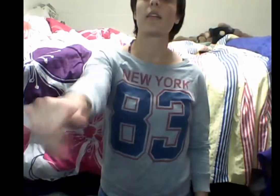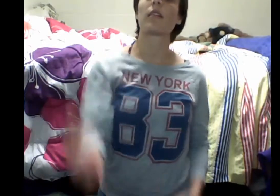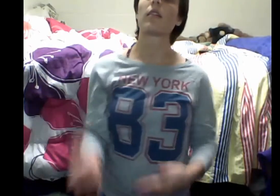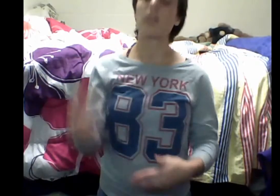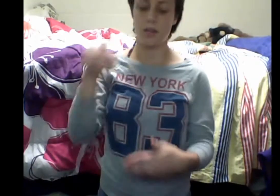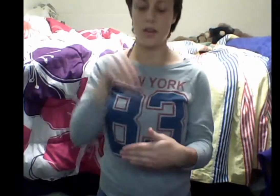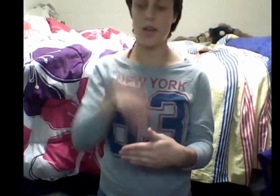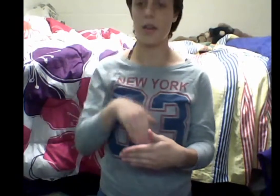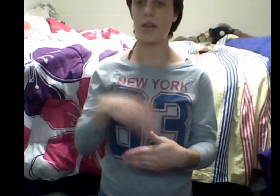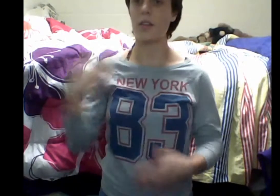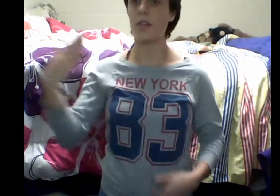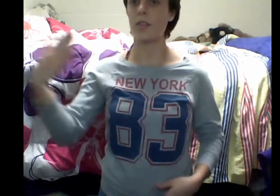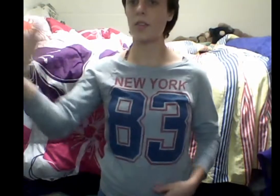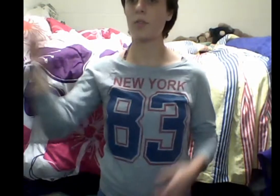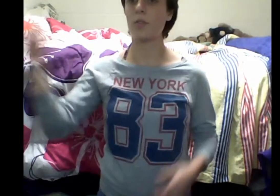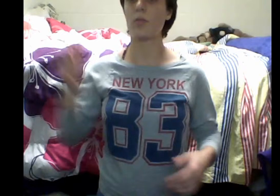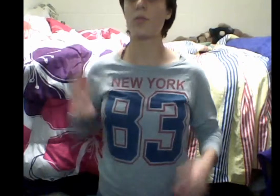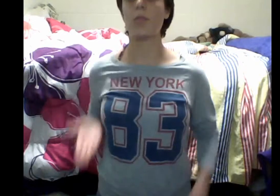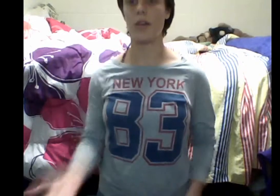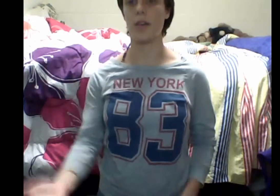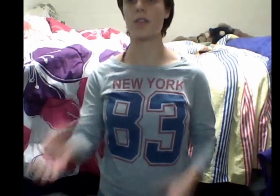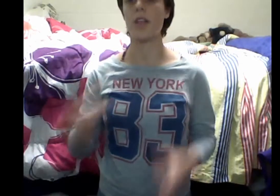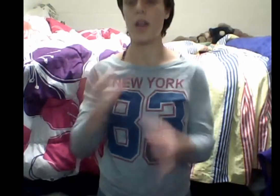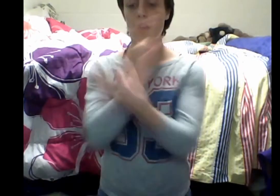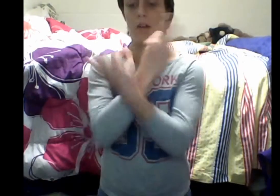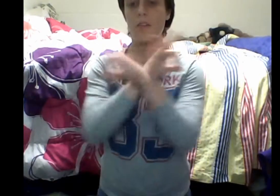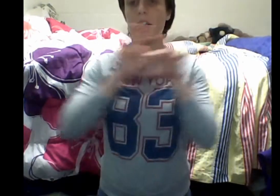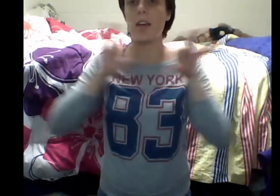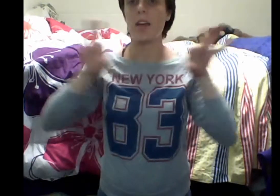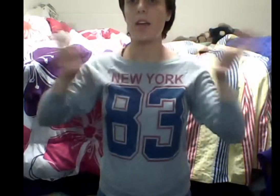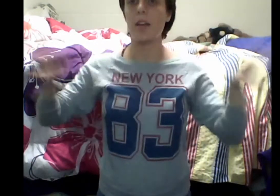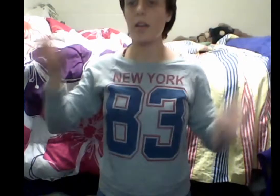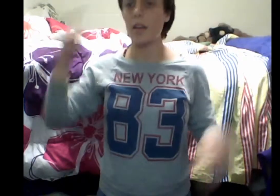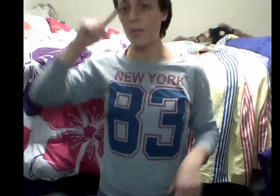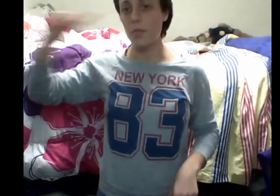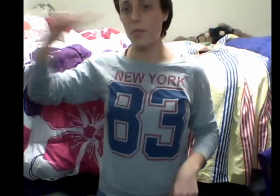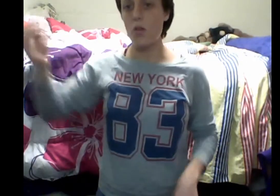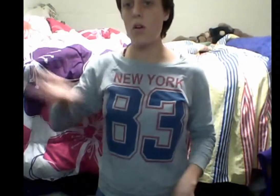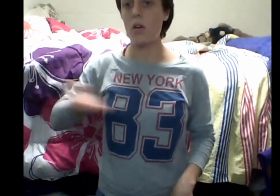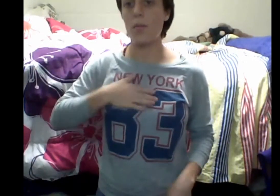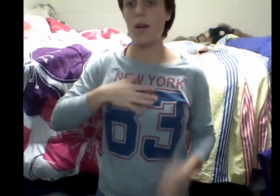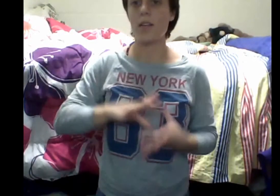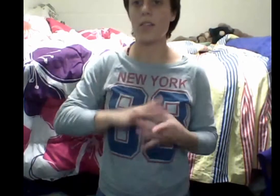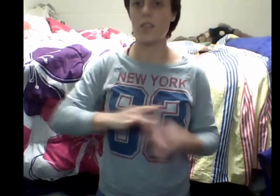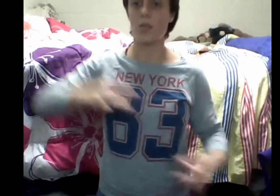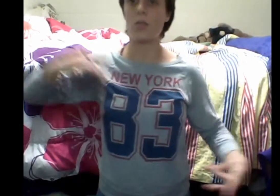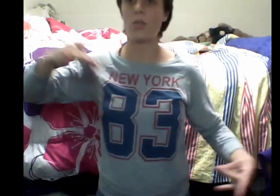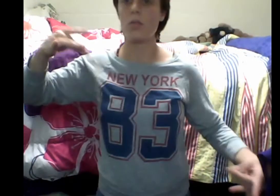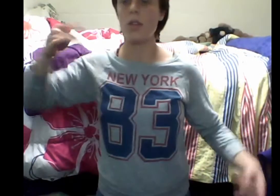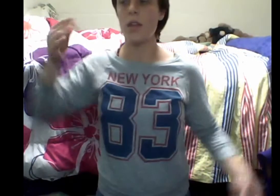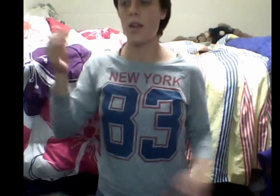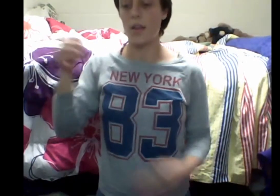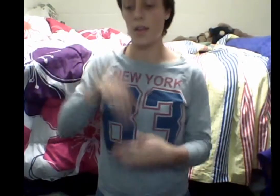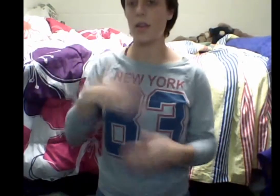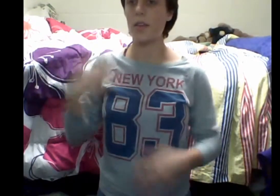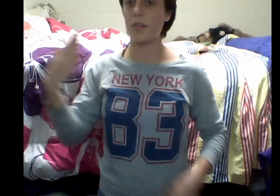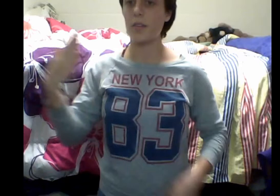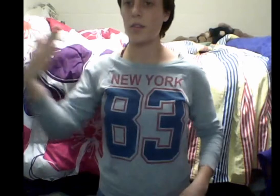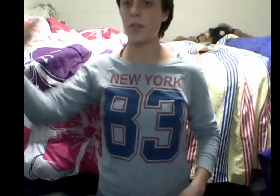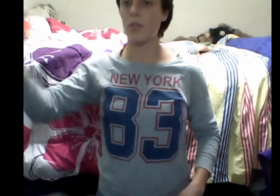everlasting. In you there's freedom for my soul. In